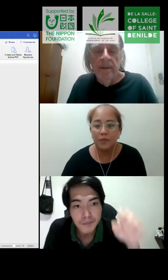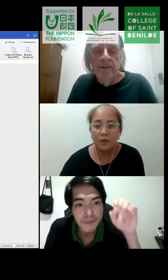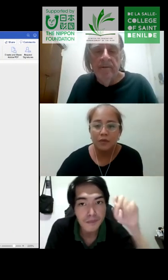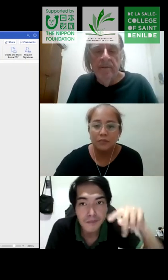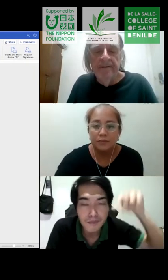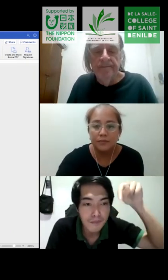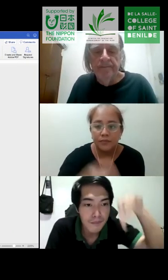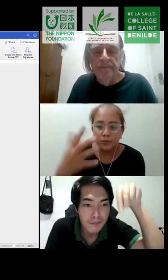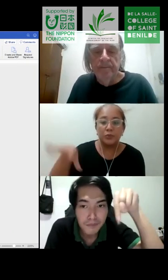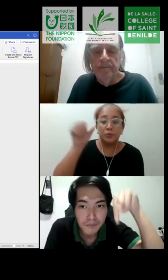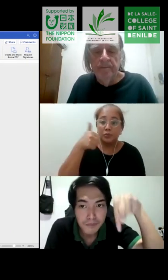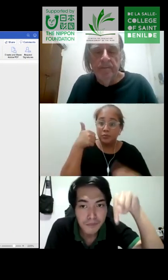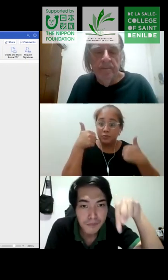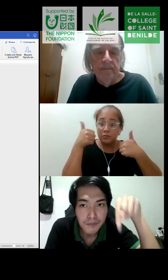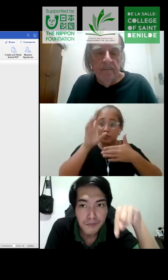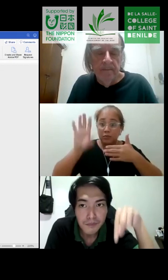think that's it, right?